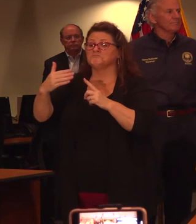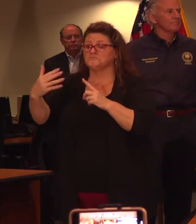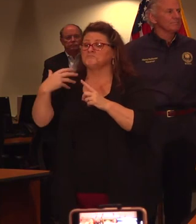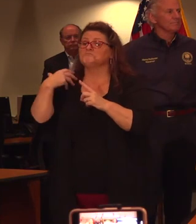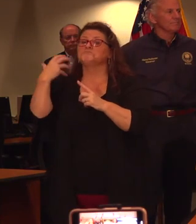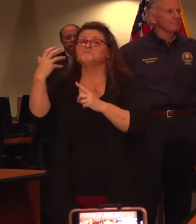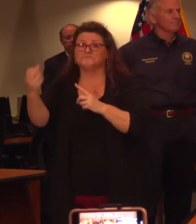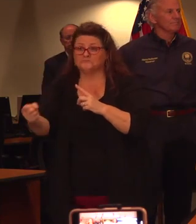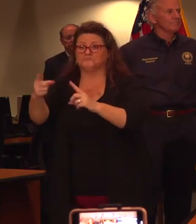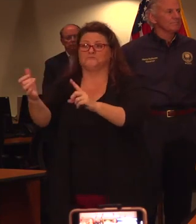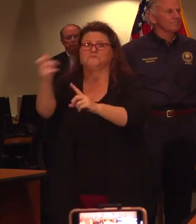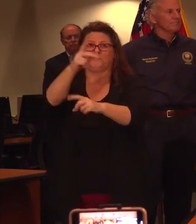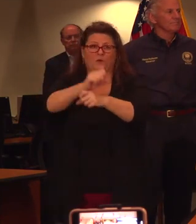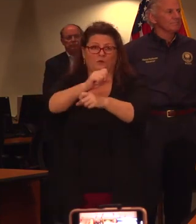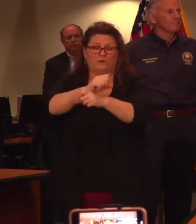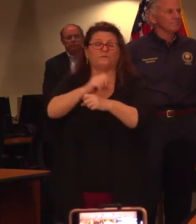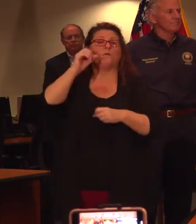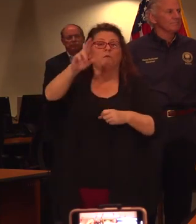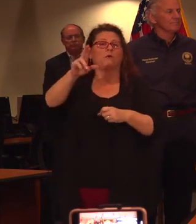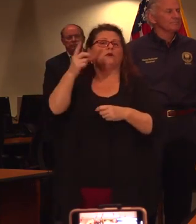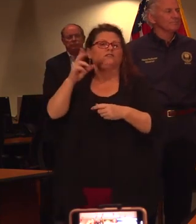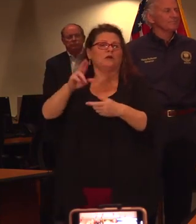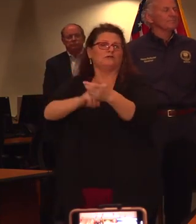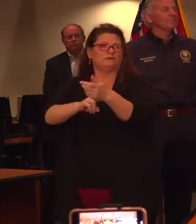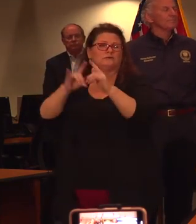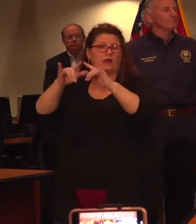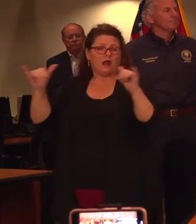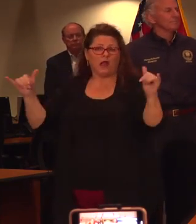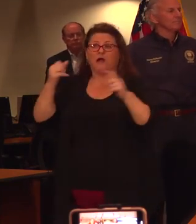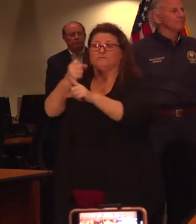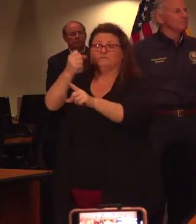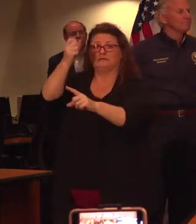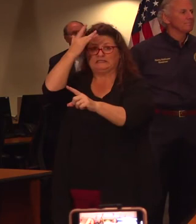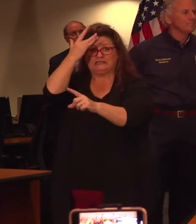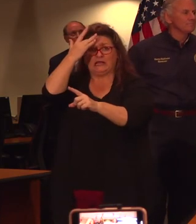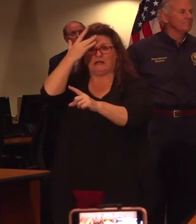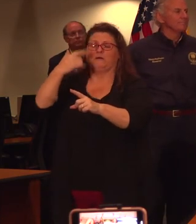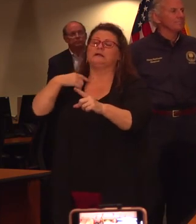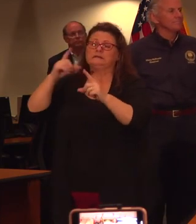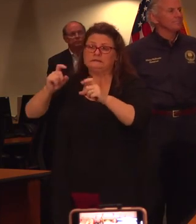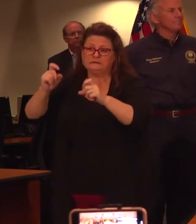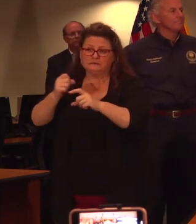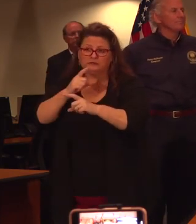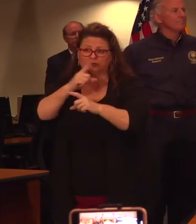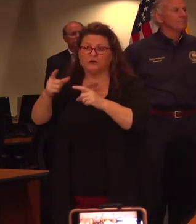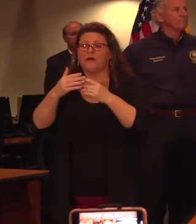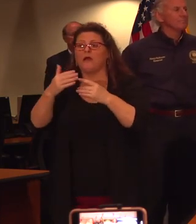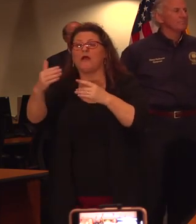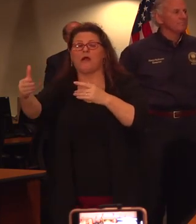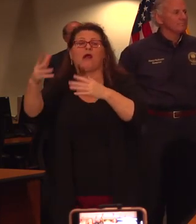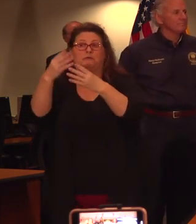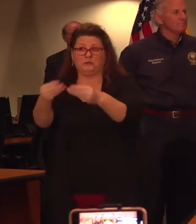they need to be tested to make sure they're not shedding anymore to return to work. In other environments, business settings, we generally don't want to